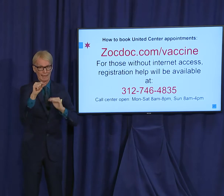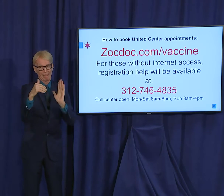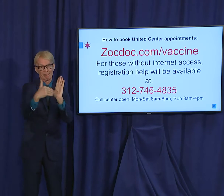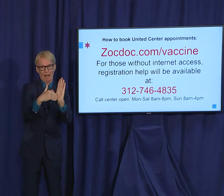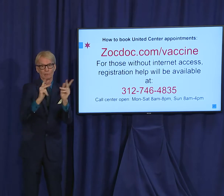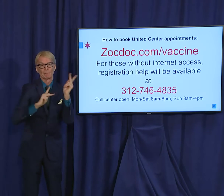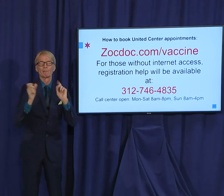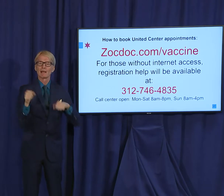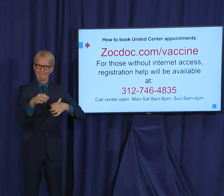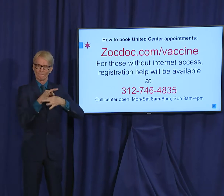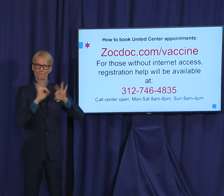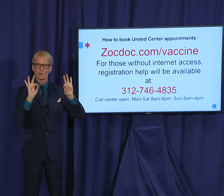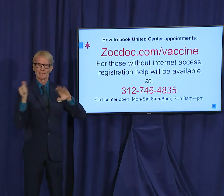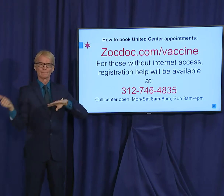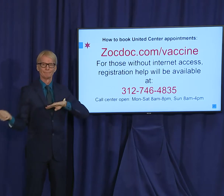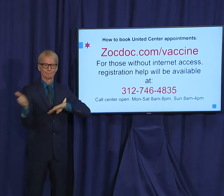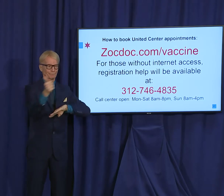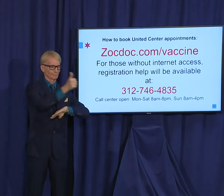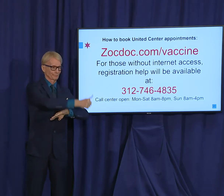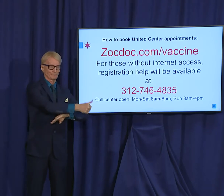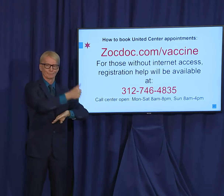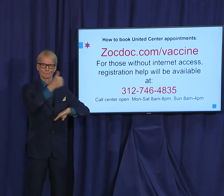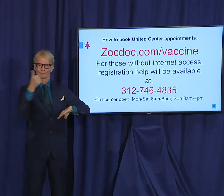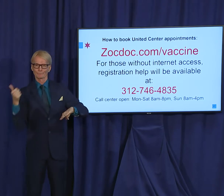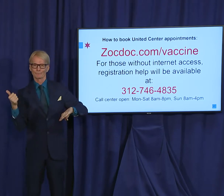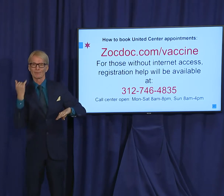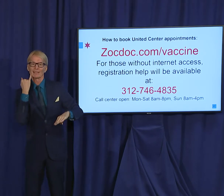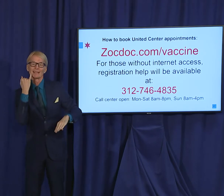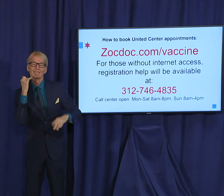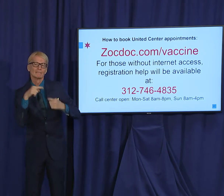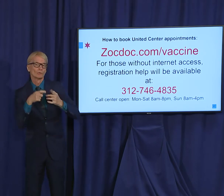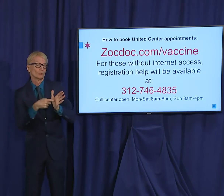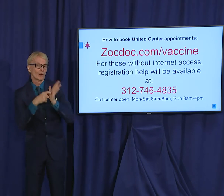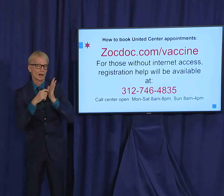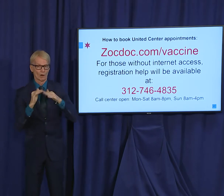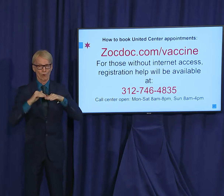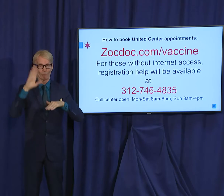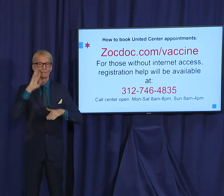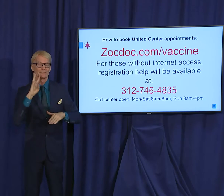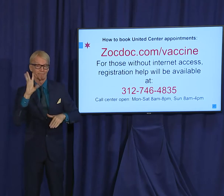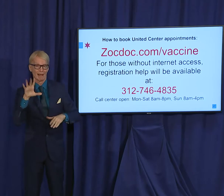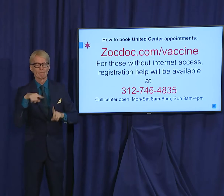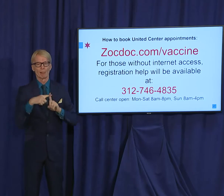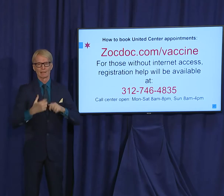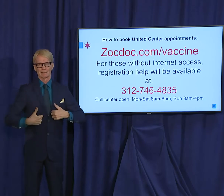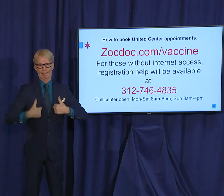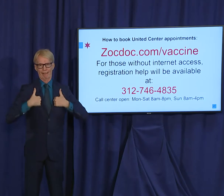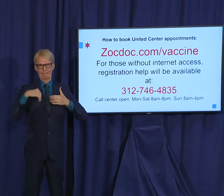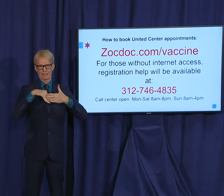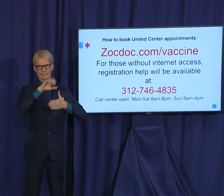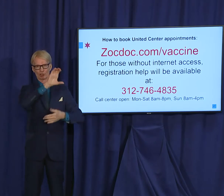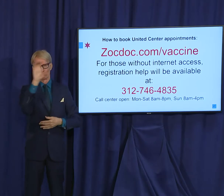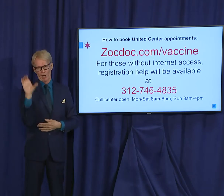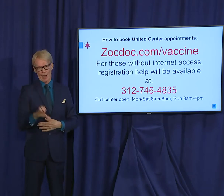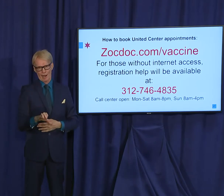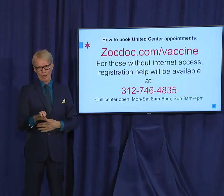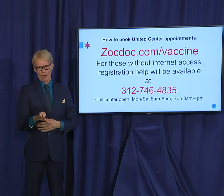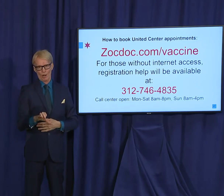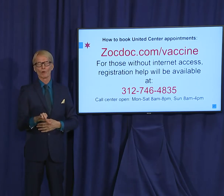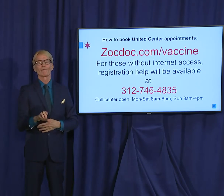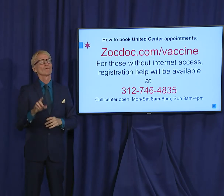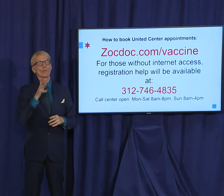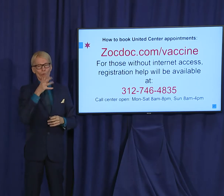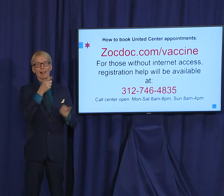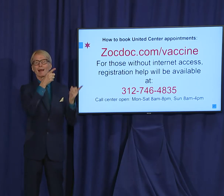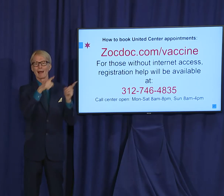get free Uber rides to and from if they are City of Chicago residents over 65 who need a vaccine. You'll get access to that after